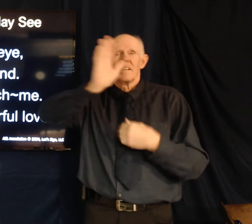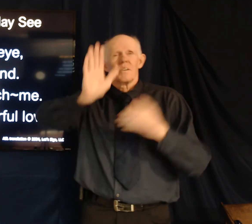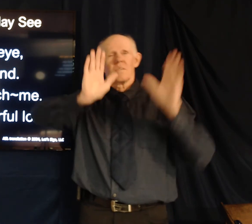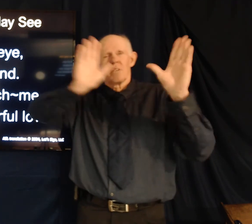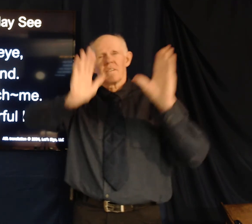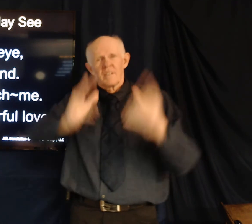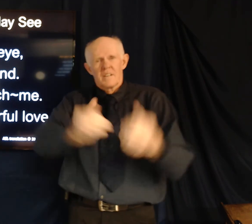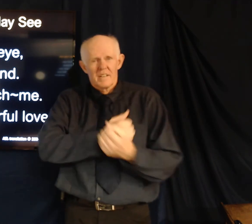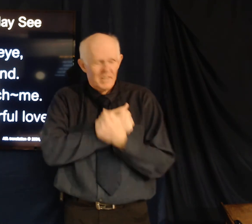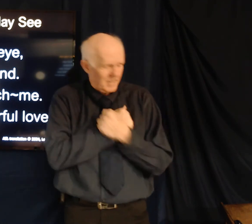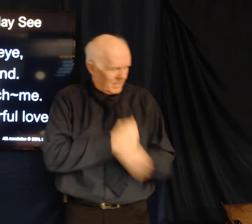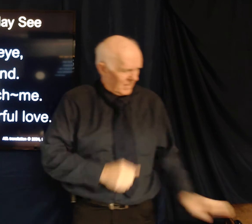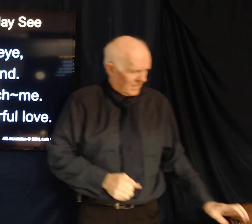Give me your wonderful love.